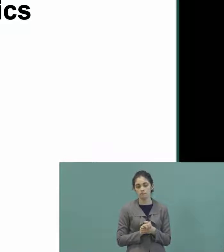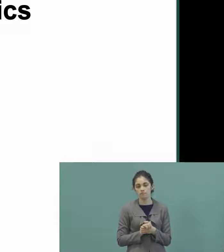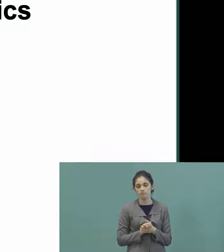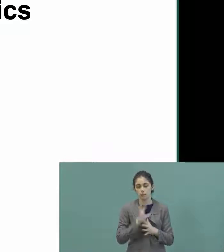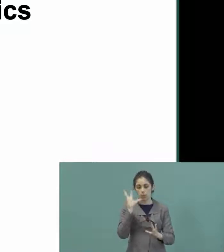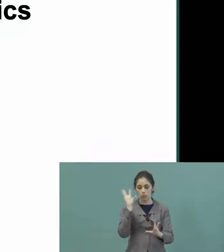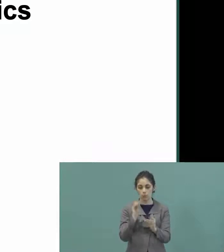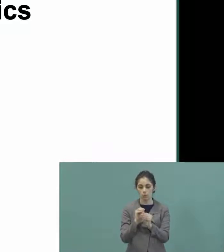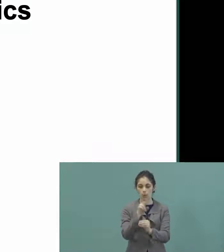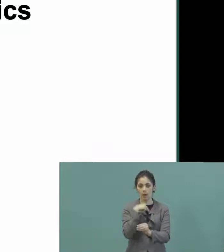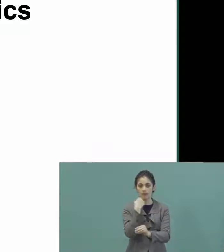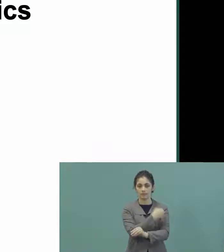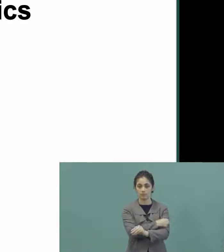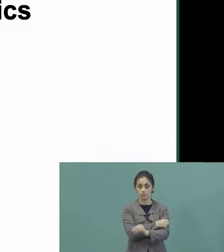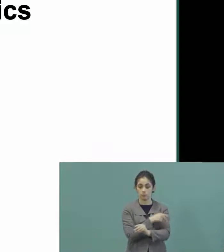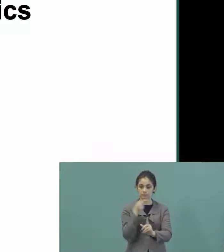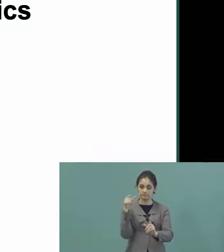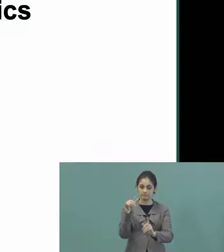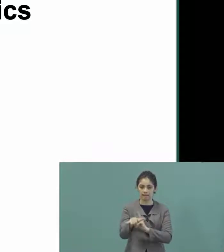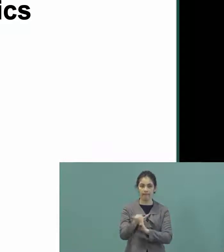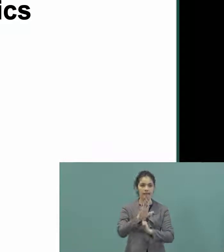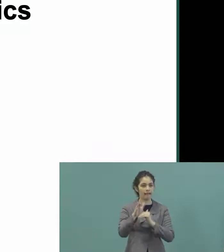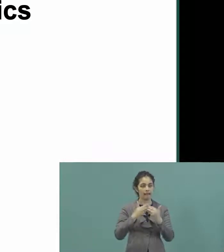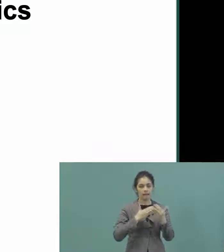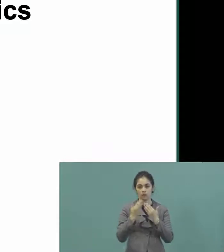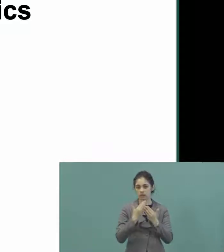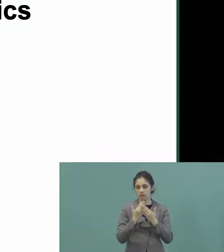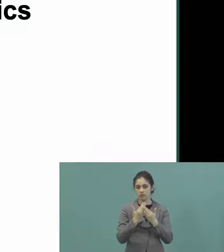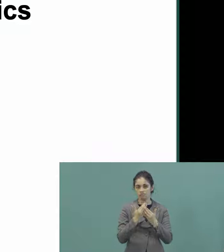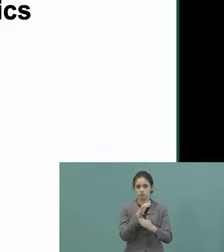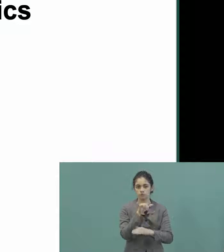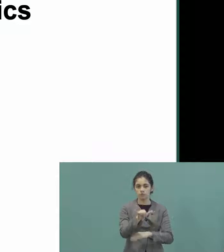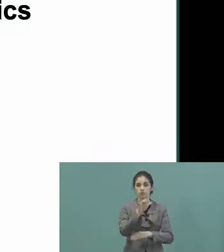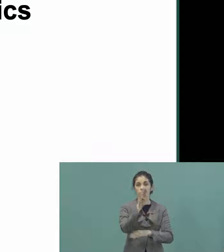Total hospitalizations at any point during the illness course are